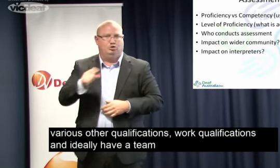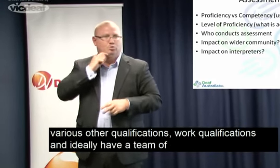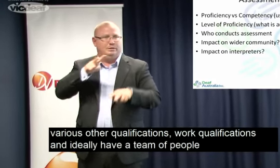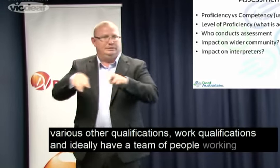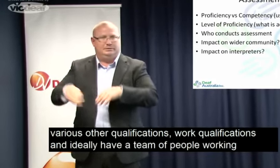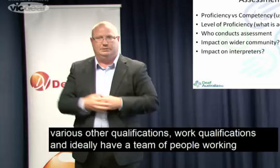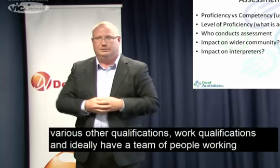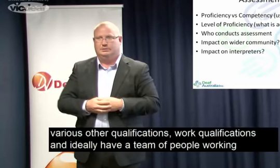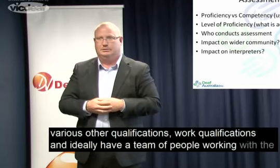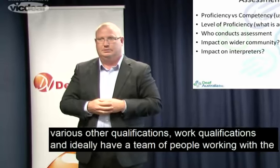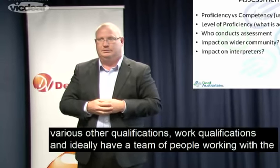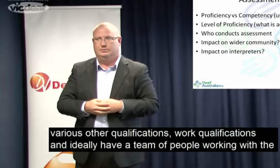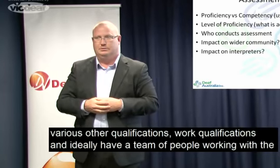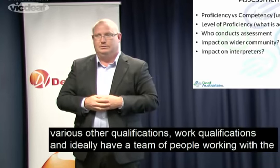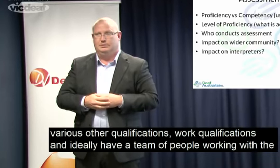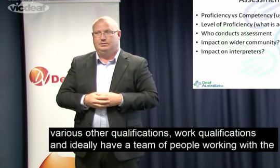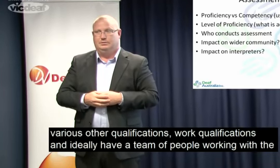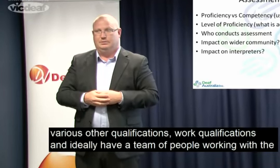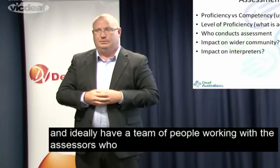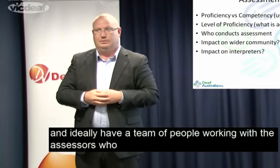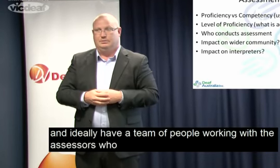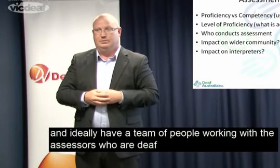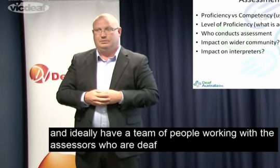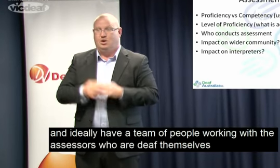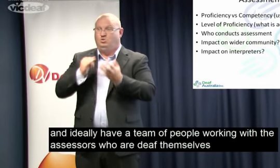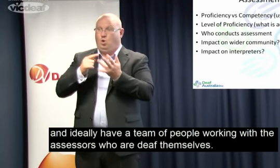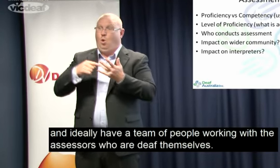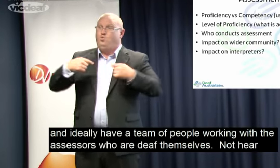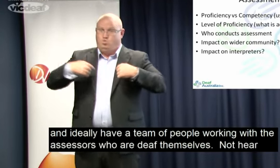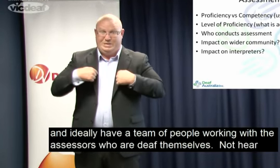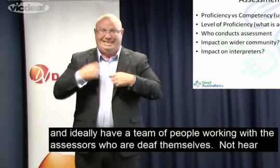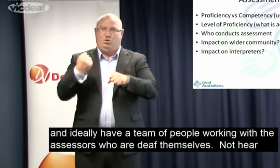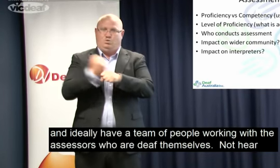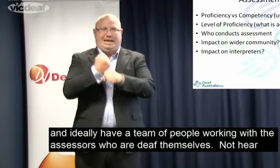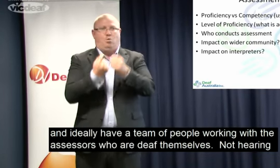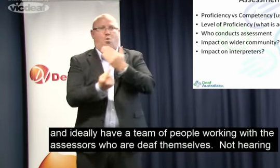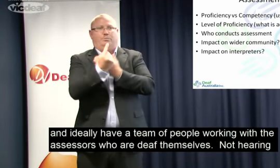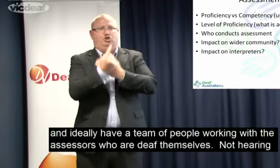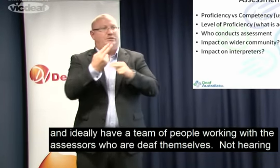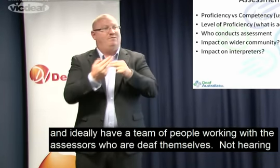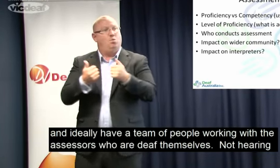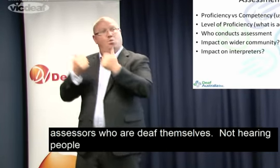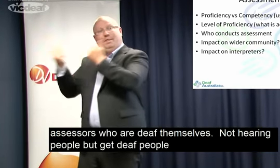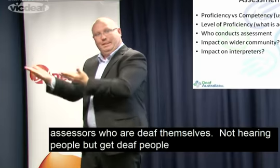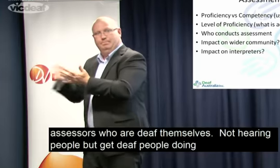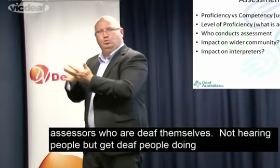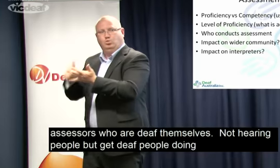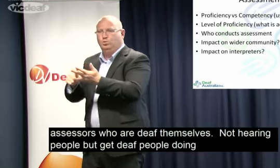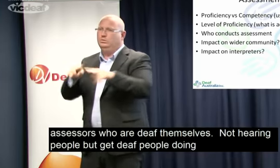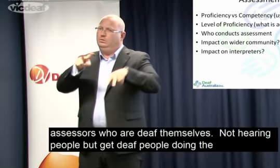themselves. Not hearing people, but deaf people doing the assessments of language proficiency. So we're creating opportunities for that